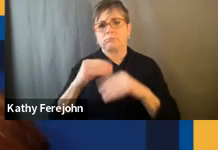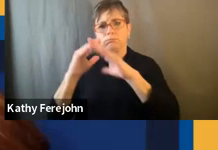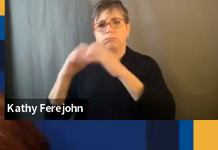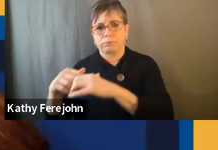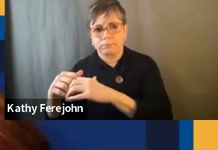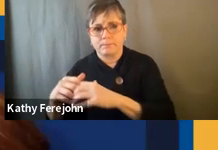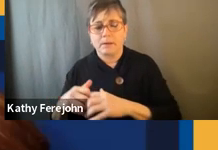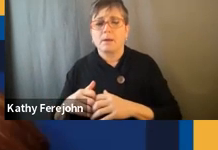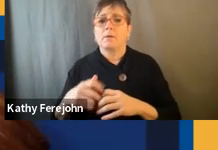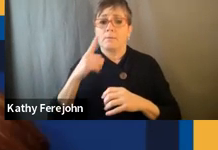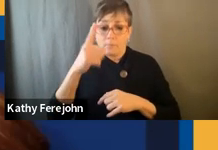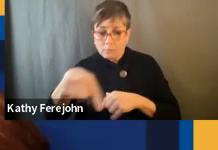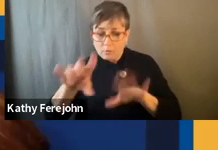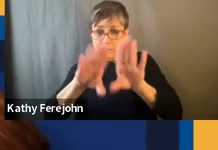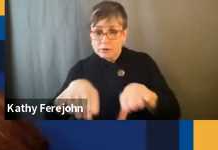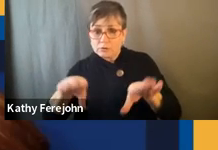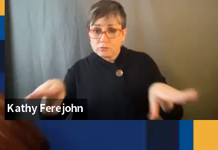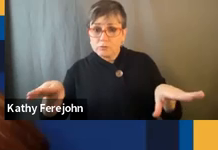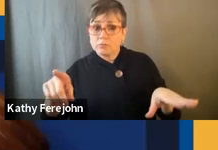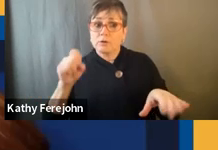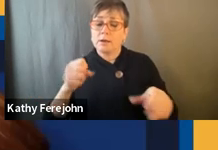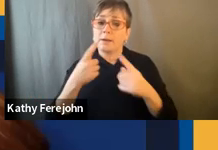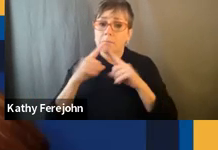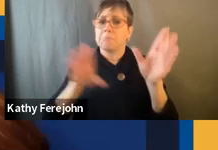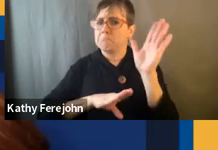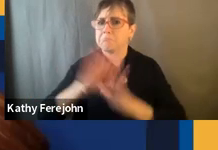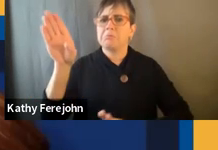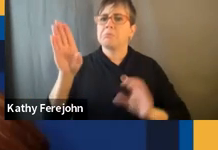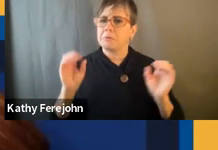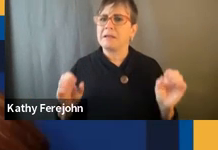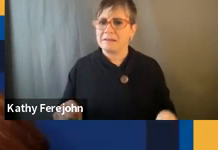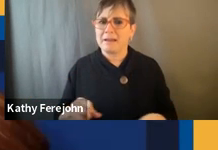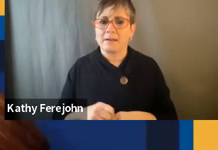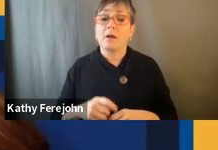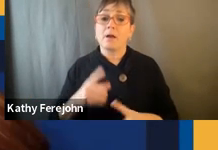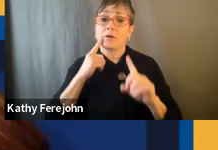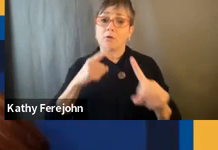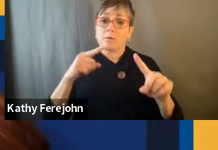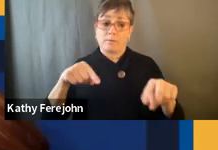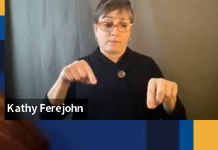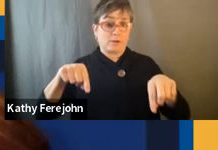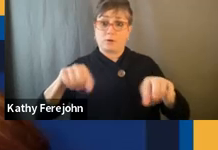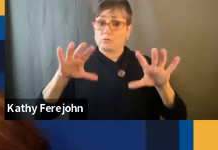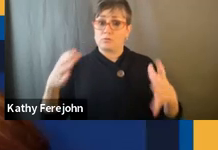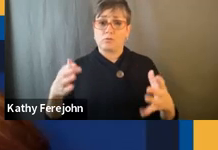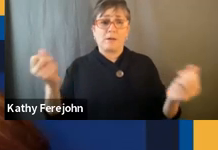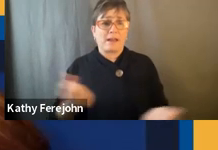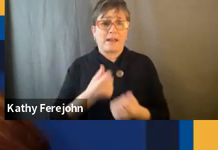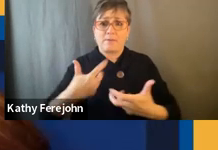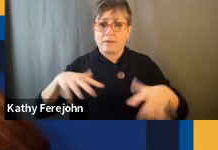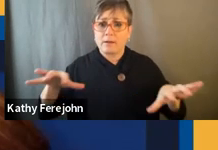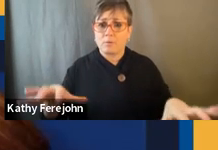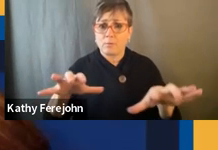so that our children can be successful. It is really the mission of this caucus that everything we do, whether or not it's